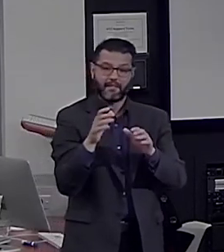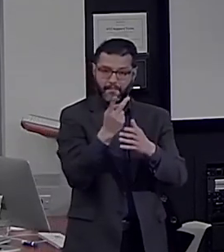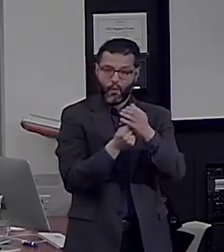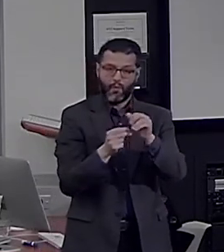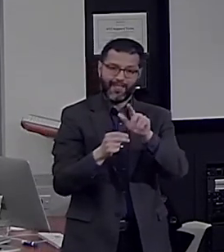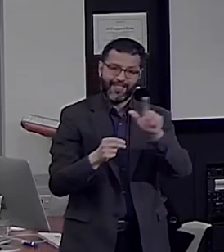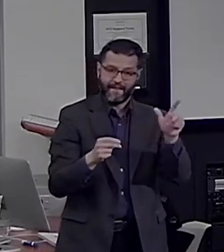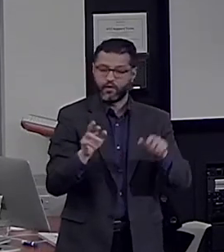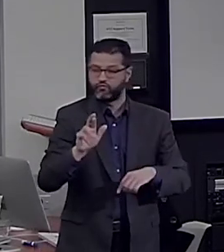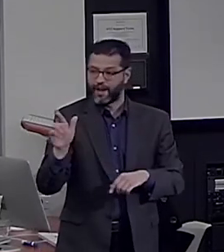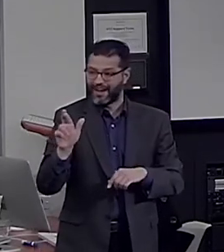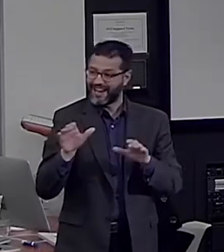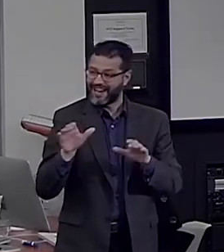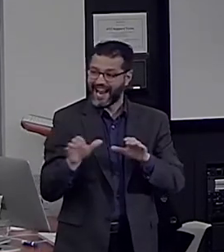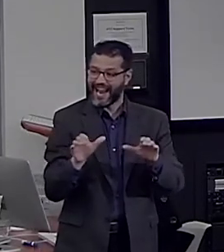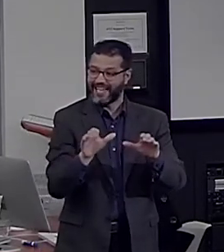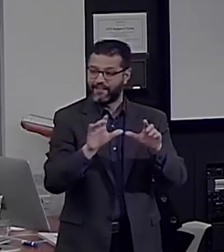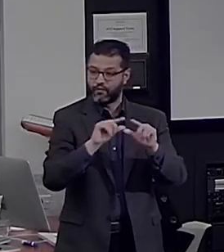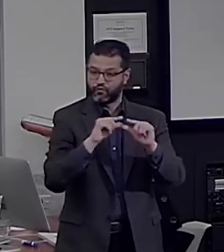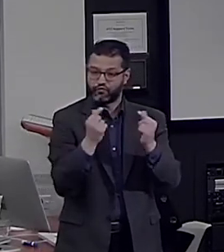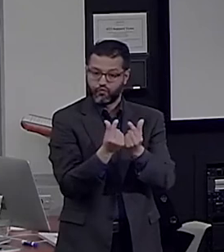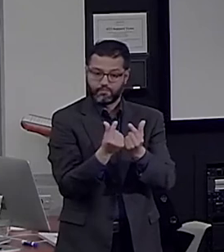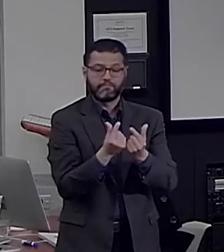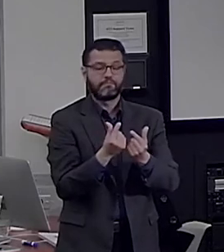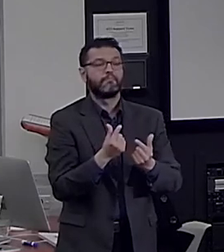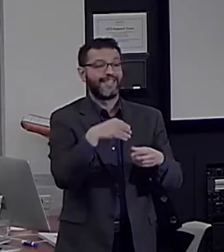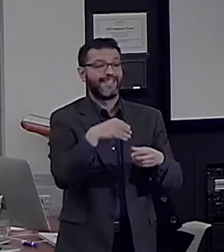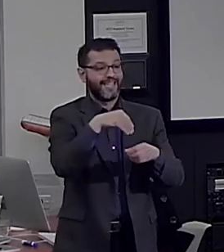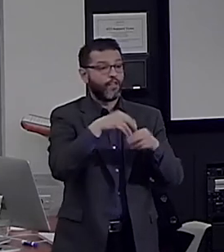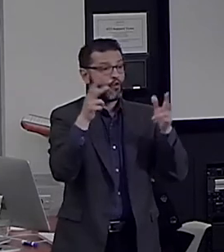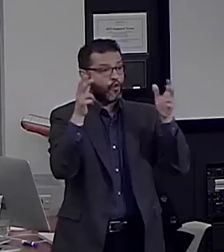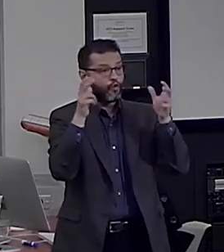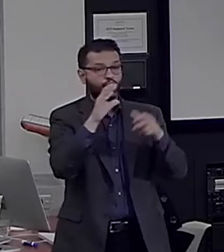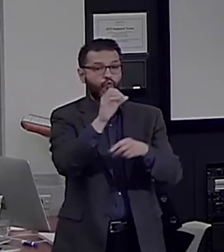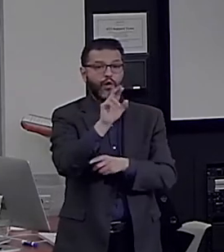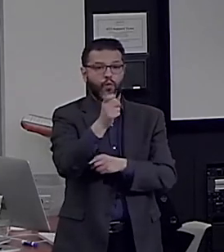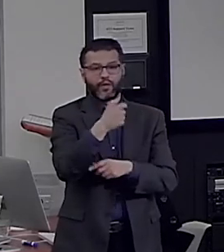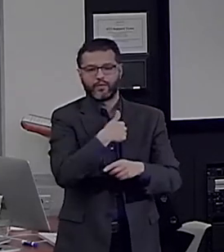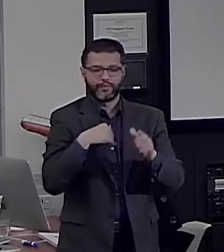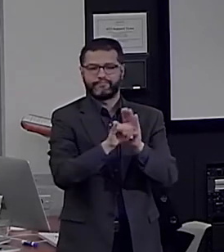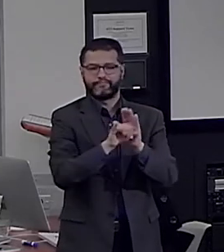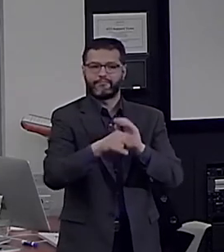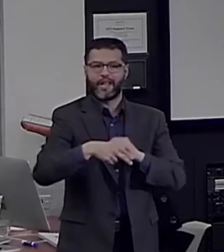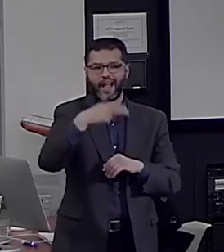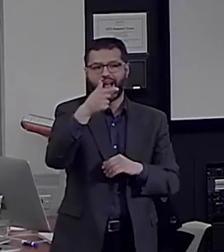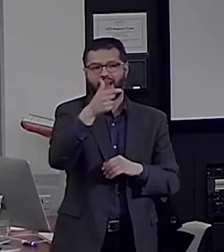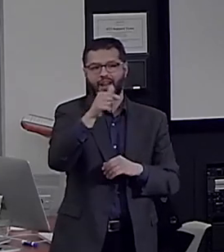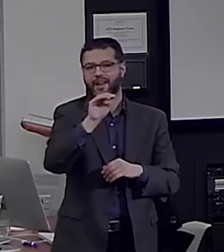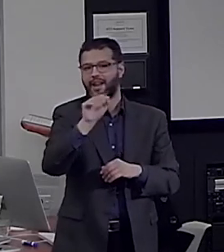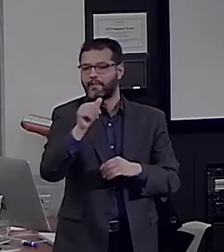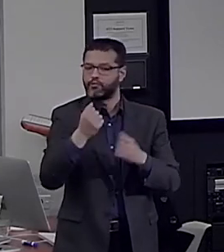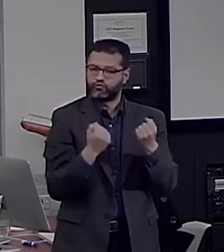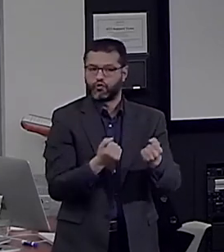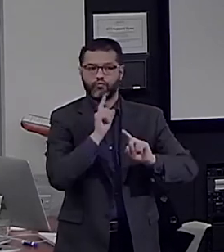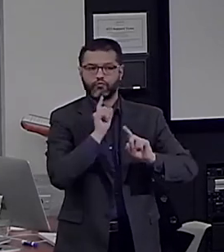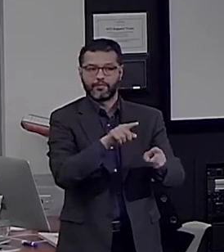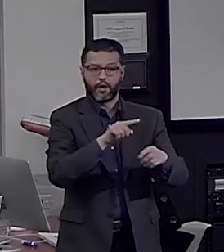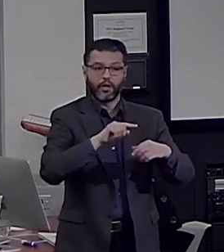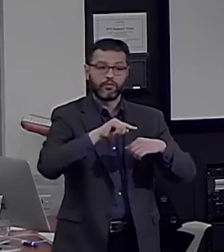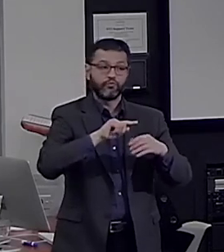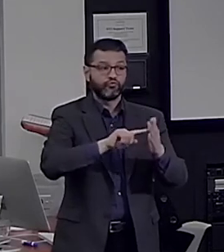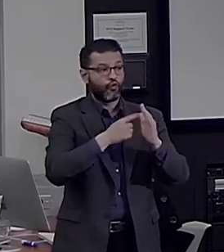the left and right auditory cortex we see this high gamma very strong response starting very early